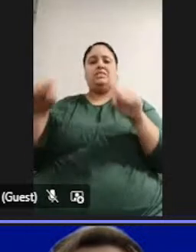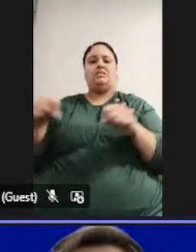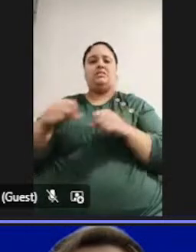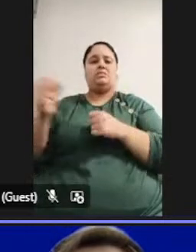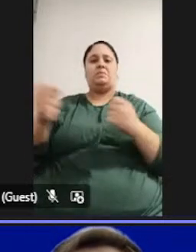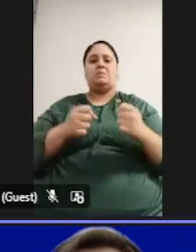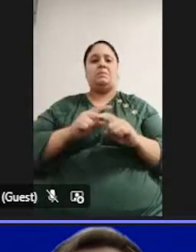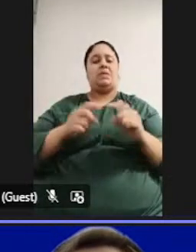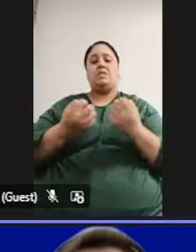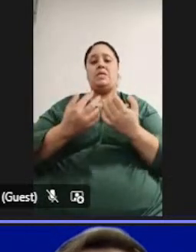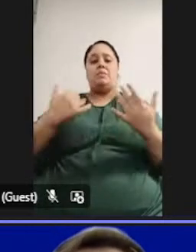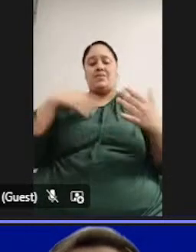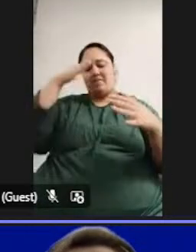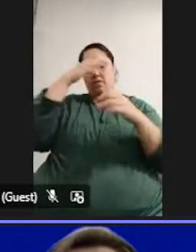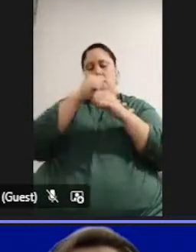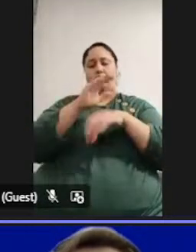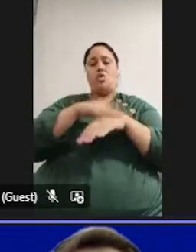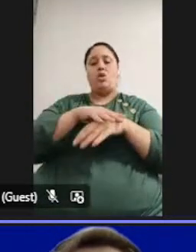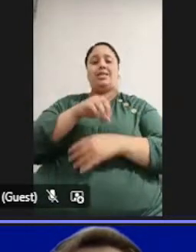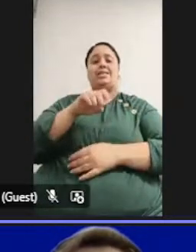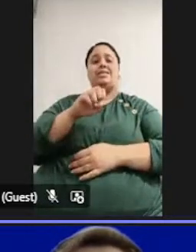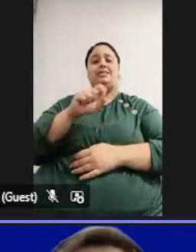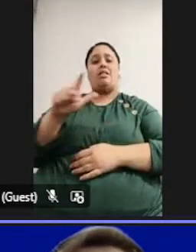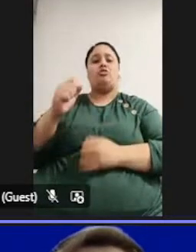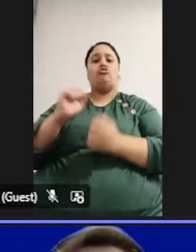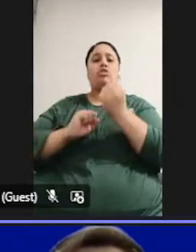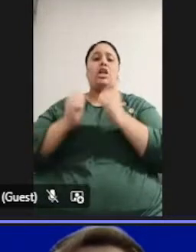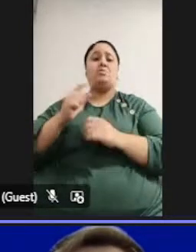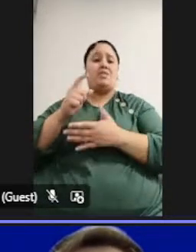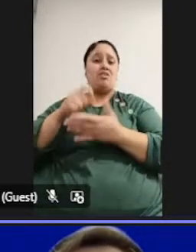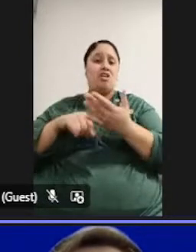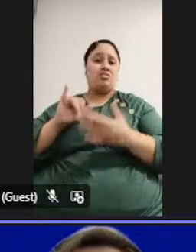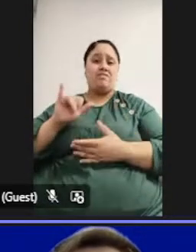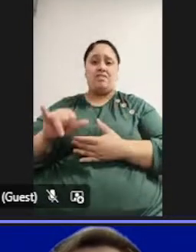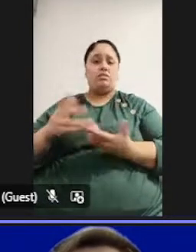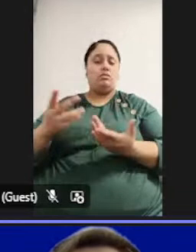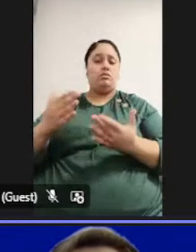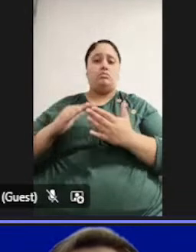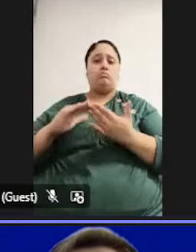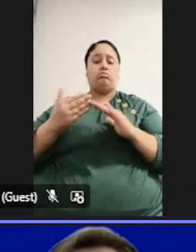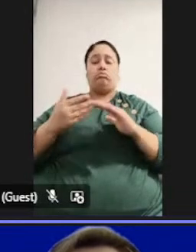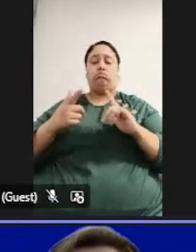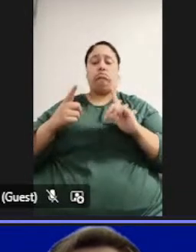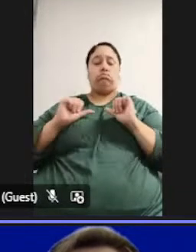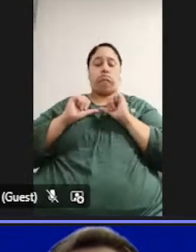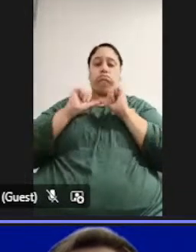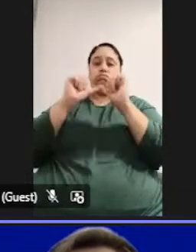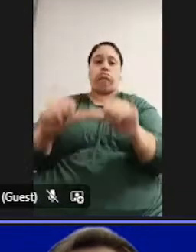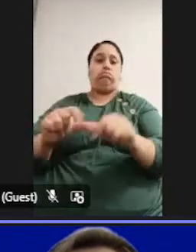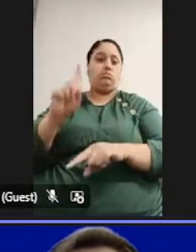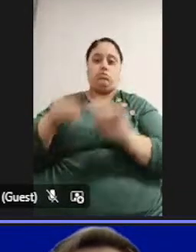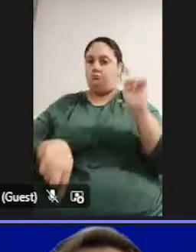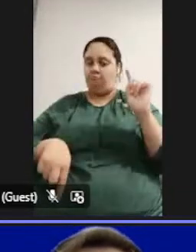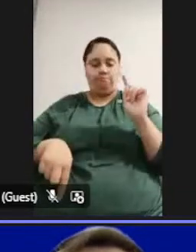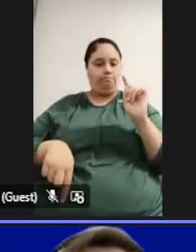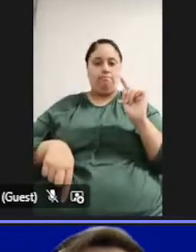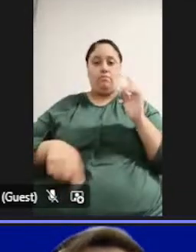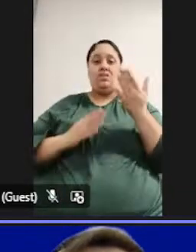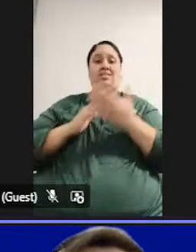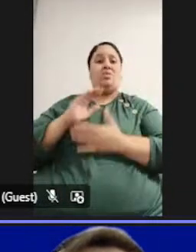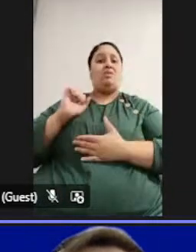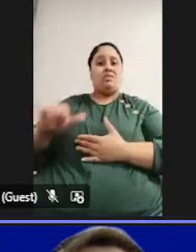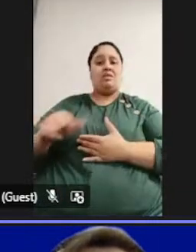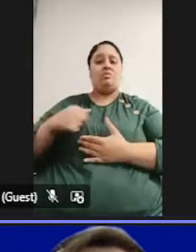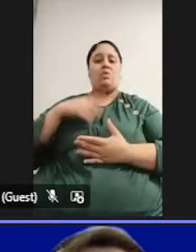diesel generation. But the cost of that is fast becoming unsustainable. Through that, we've also identified that a number